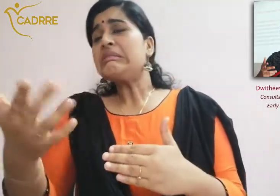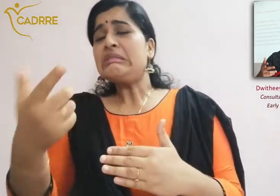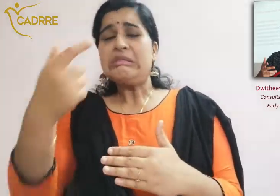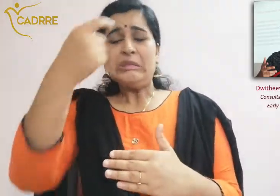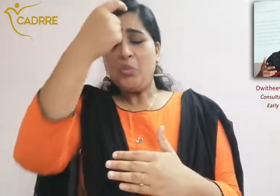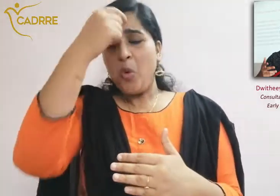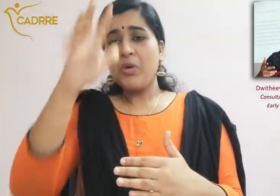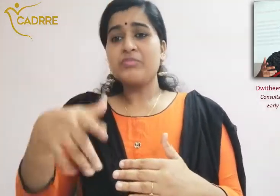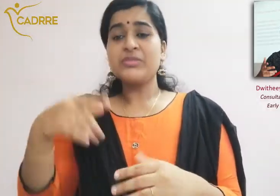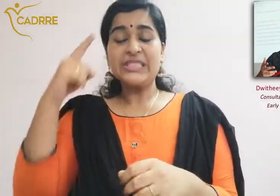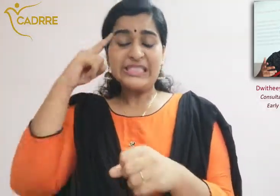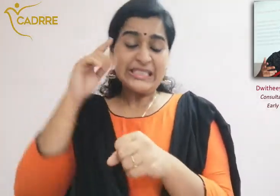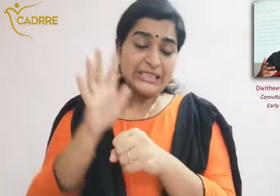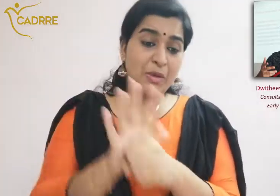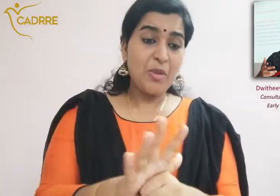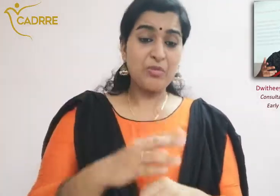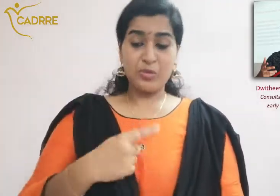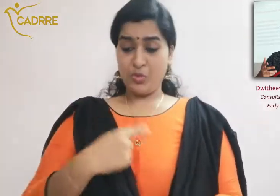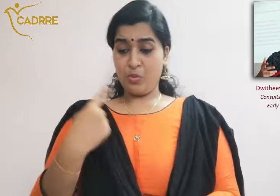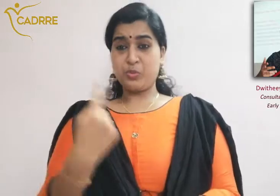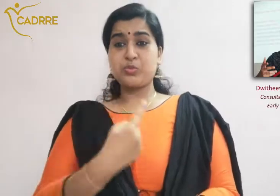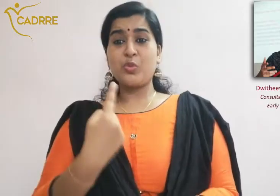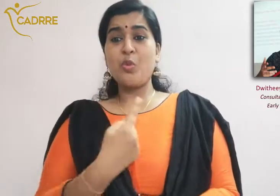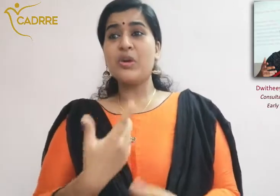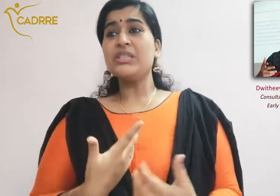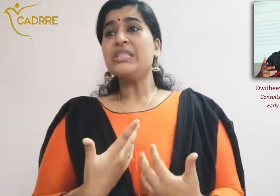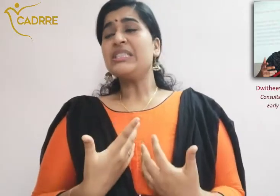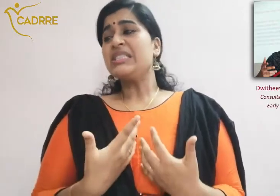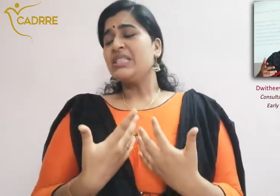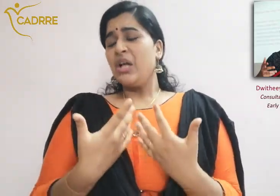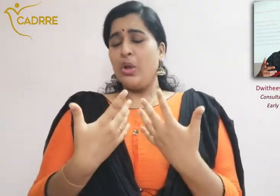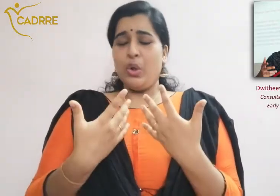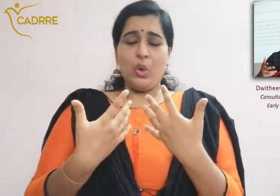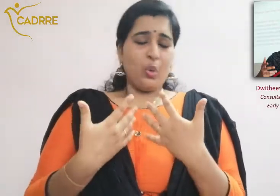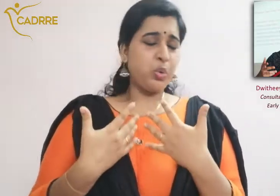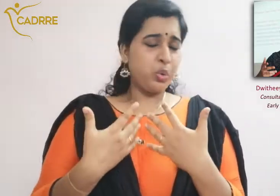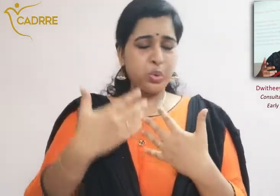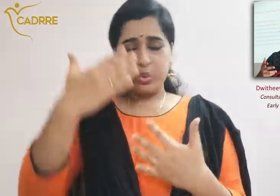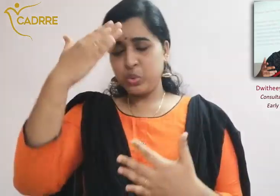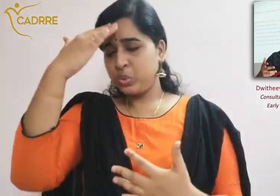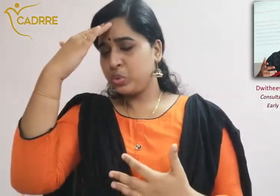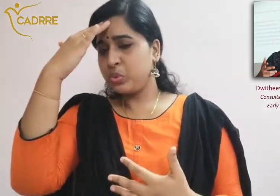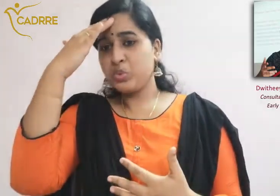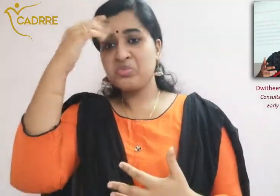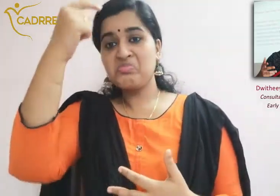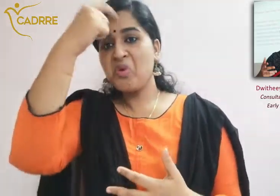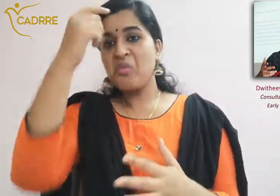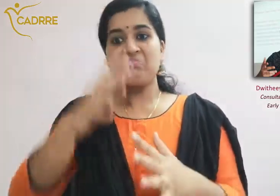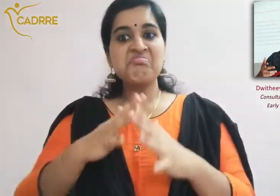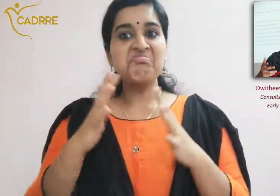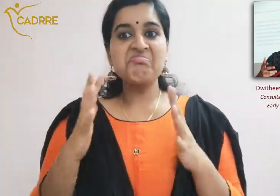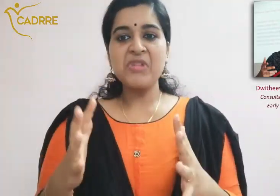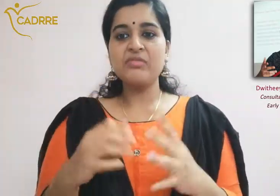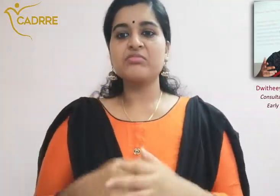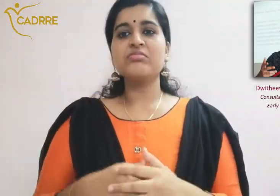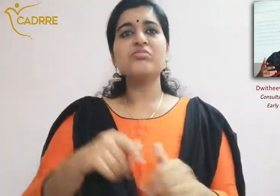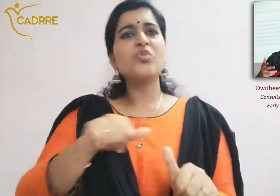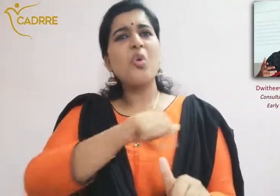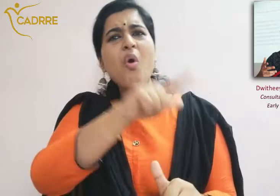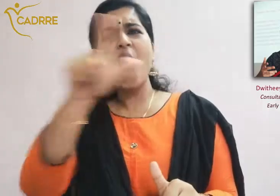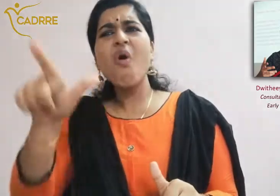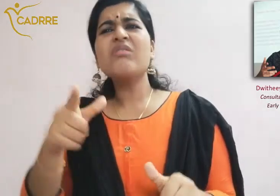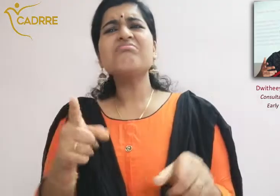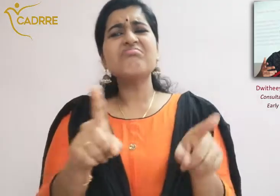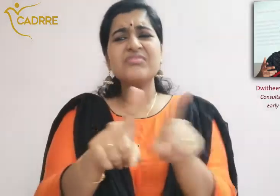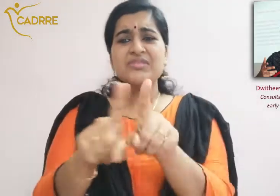Depression, loneliness, these can ruin your sleep. In a way, all of us go through